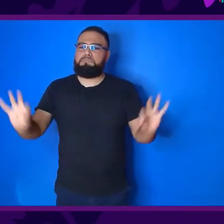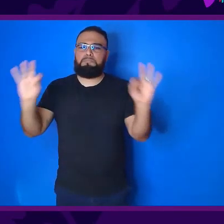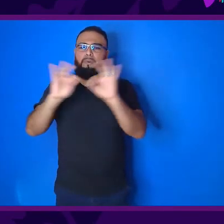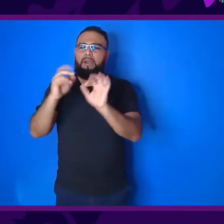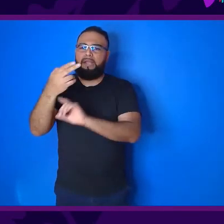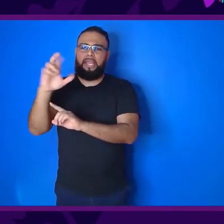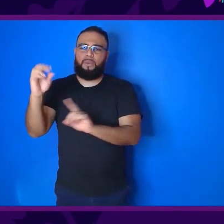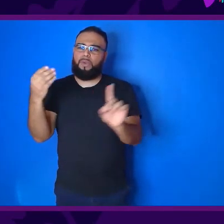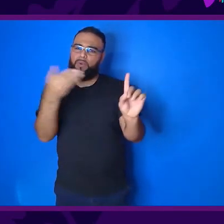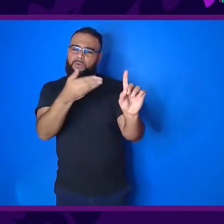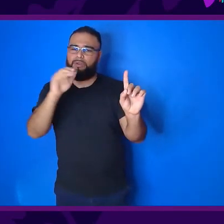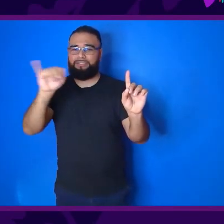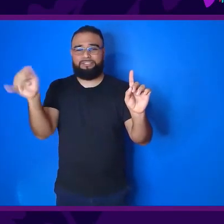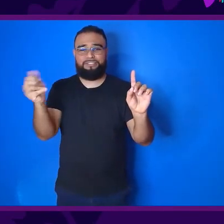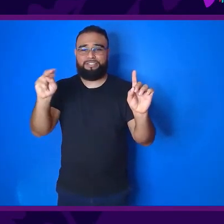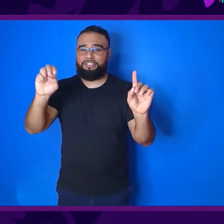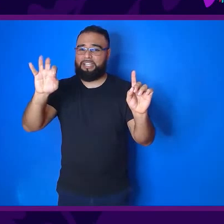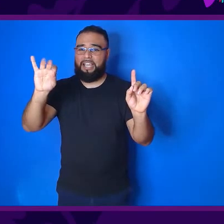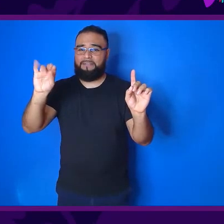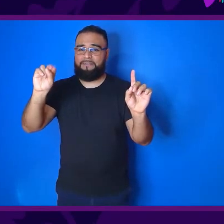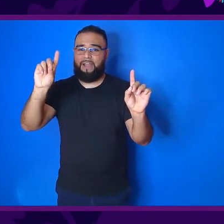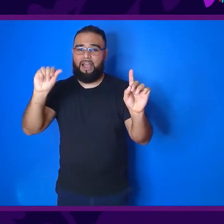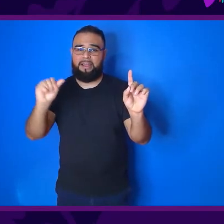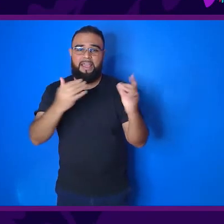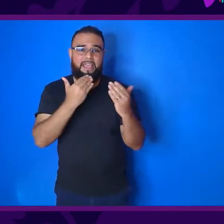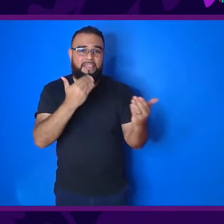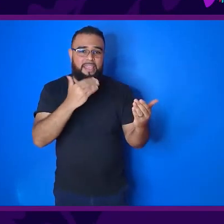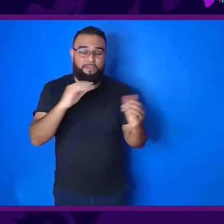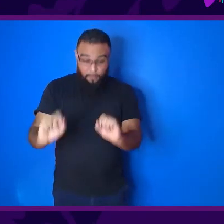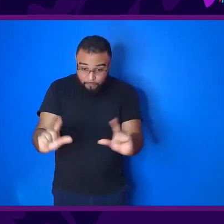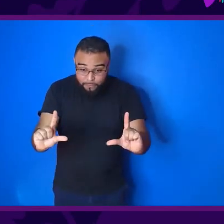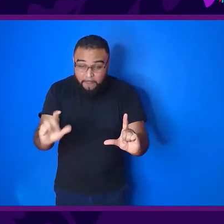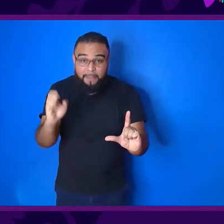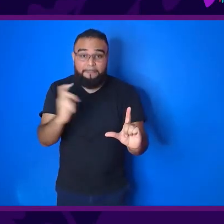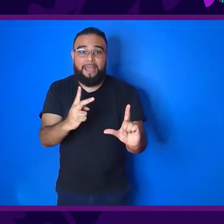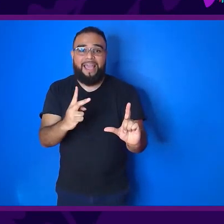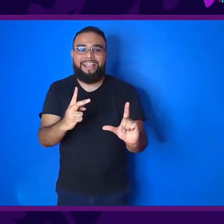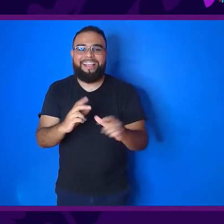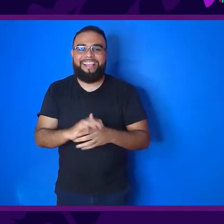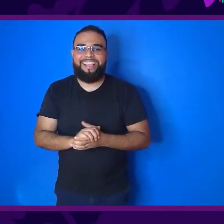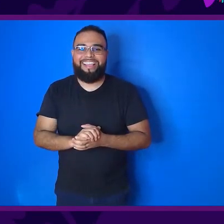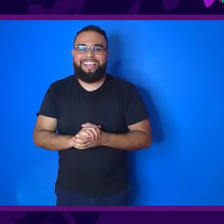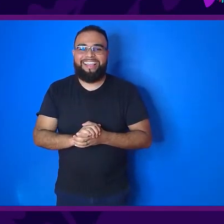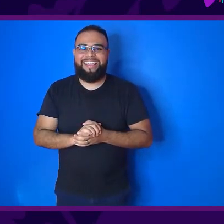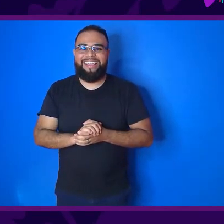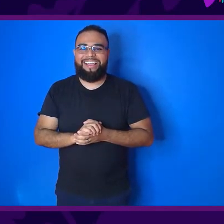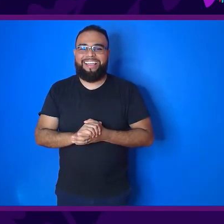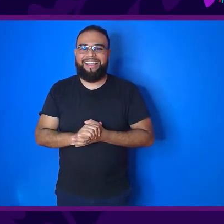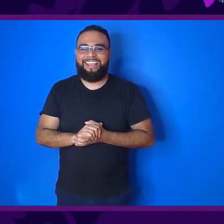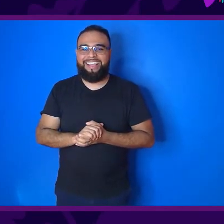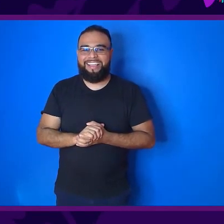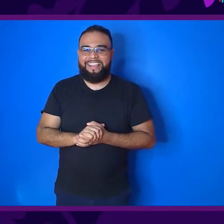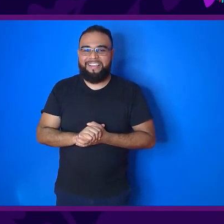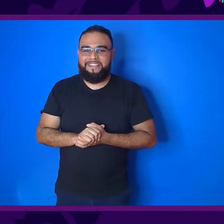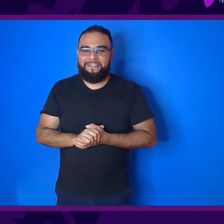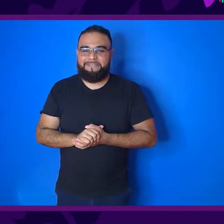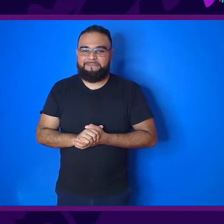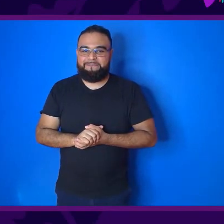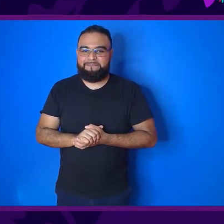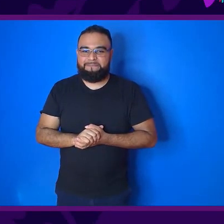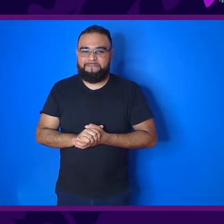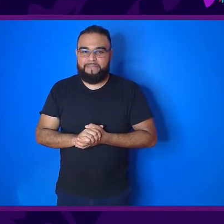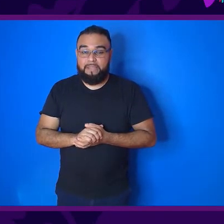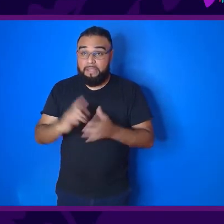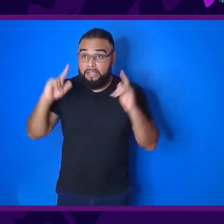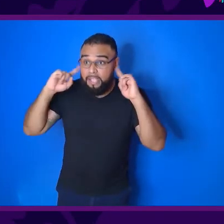she continues, of course. Hey, Jane, thank you for coming back, okay? I'm bragging about you and all the great work that you've done. Can you hear me? Is